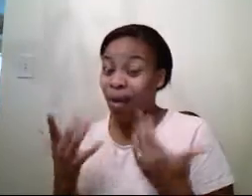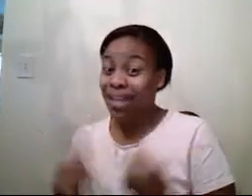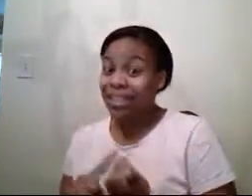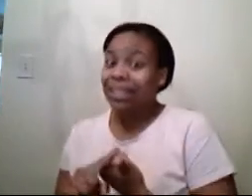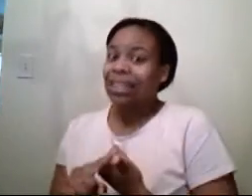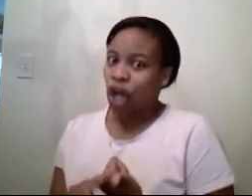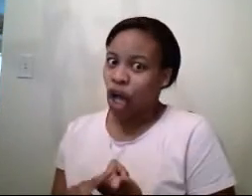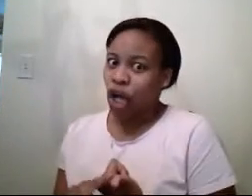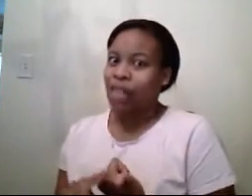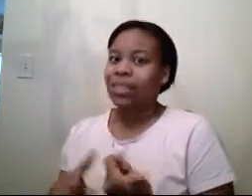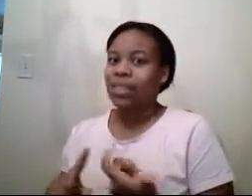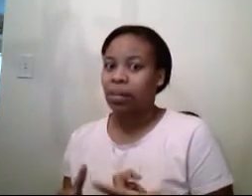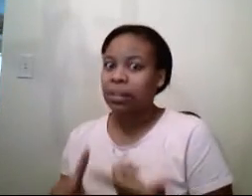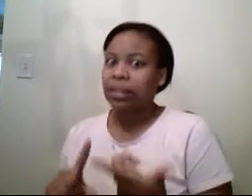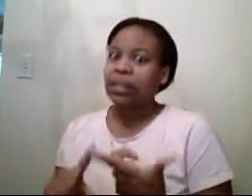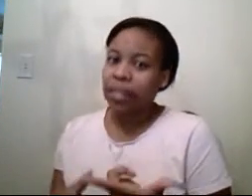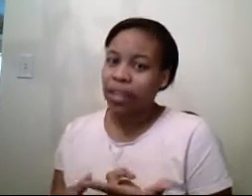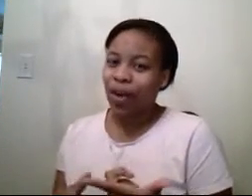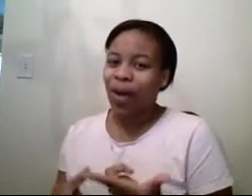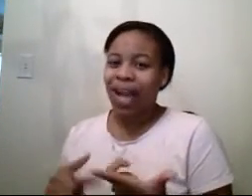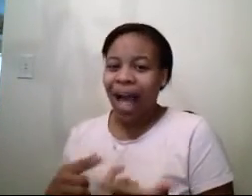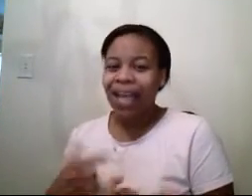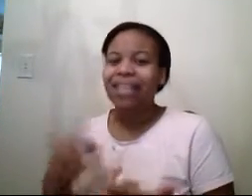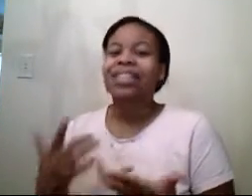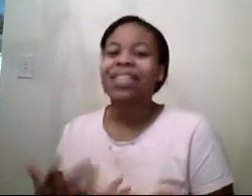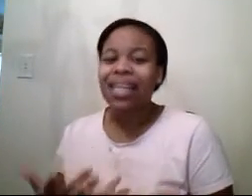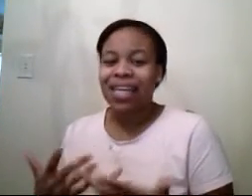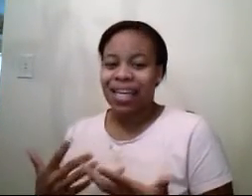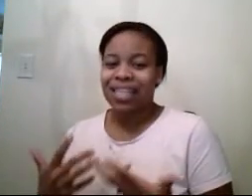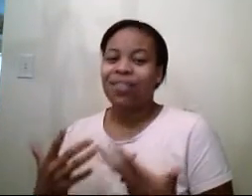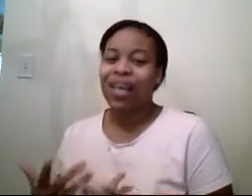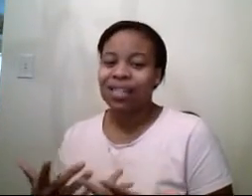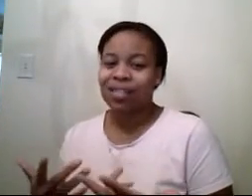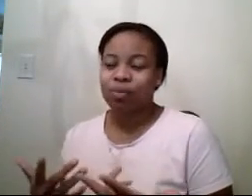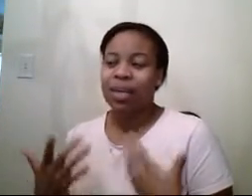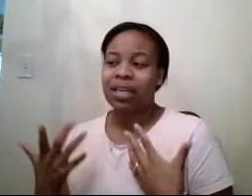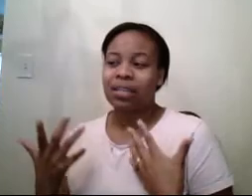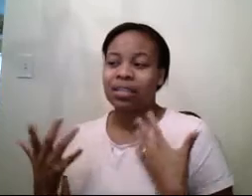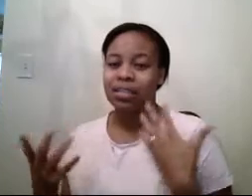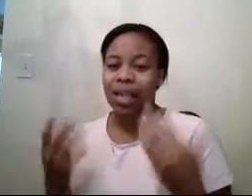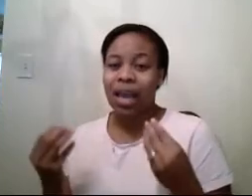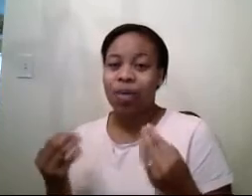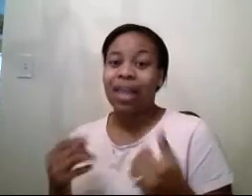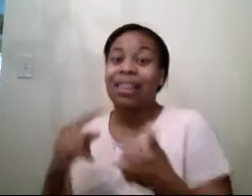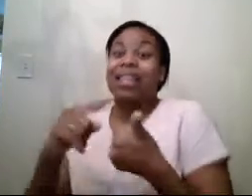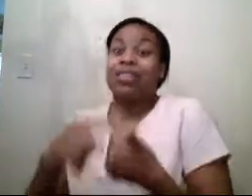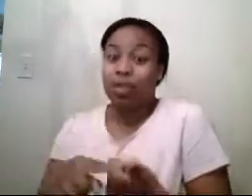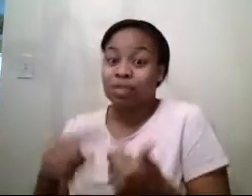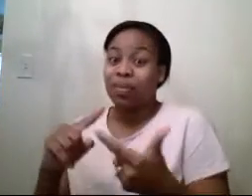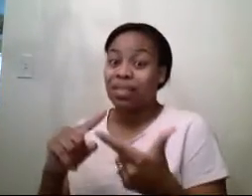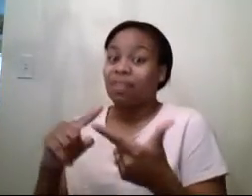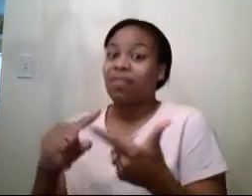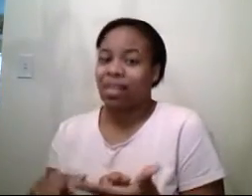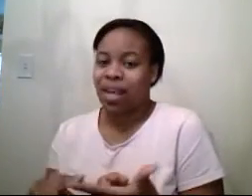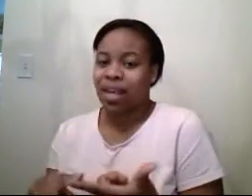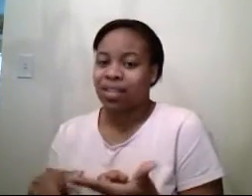what cost, and I can see it in his face when he's saying, okay, these are the specific things, and